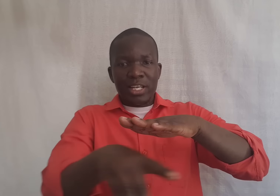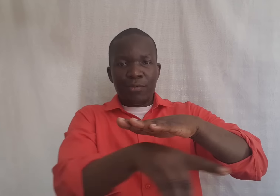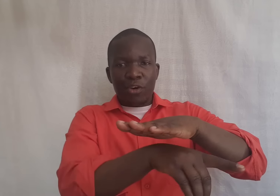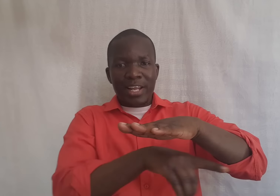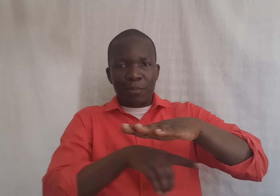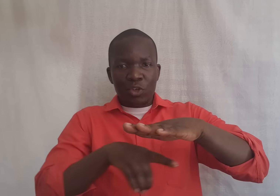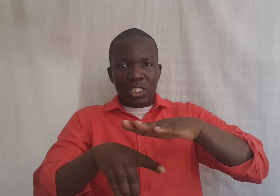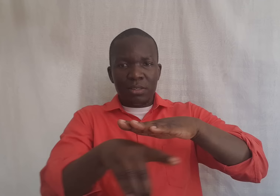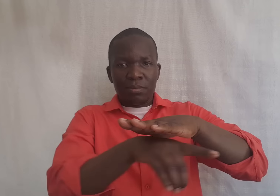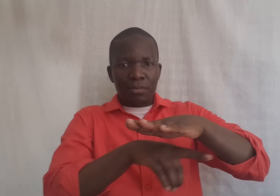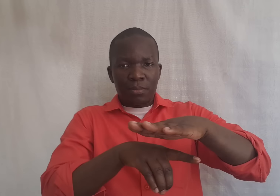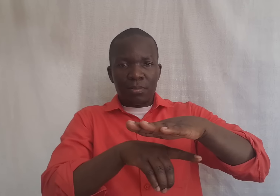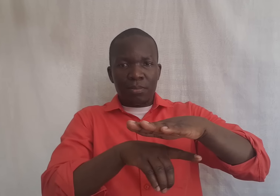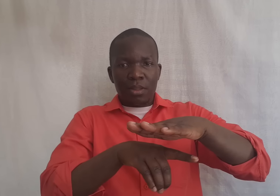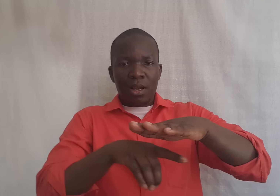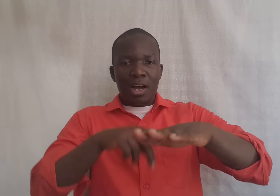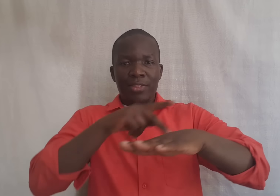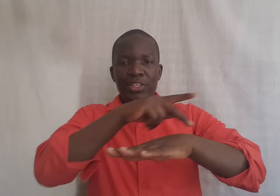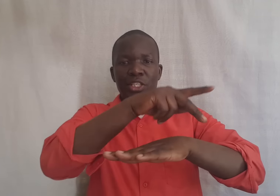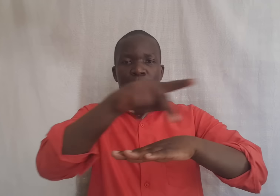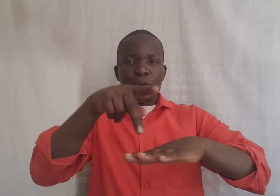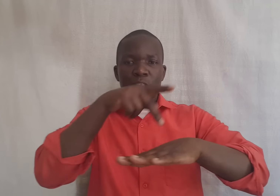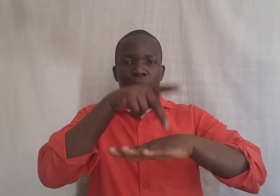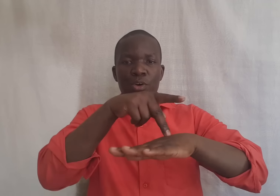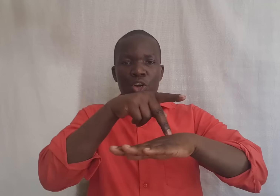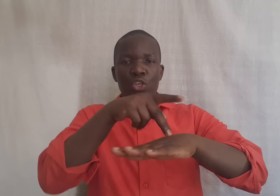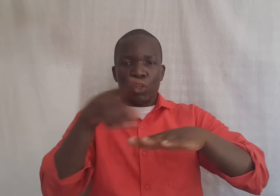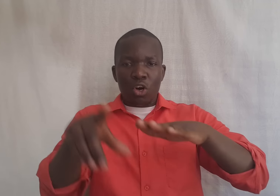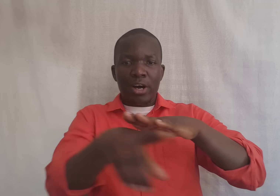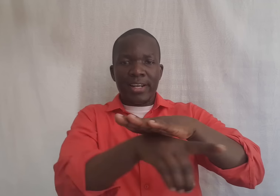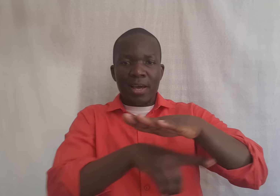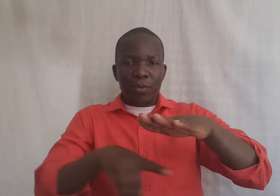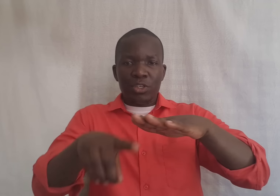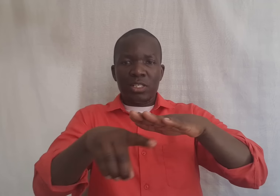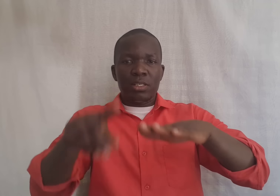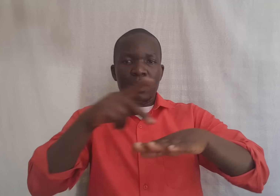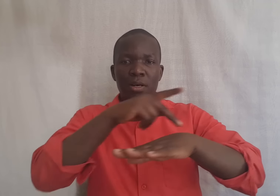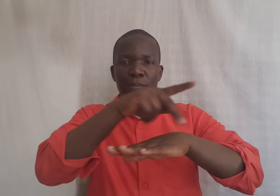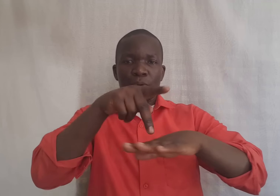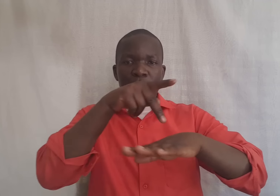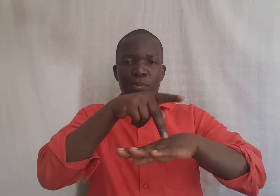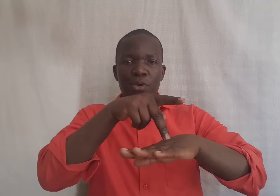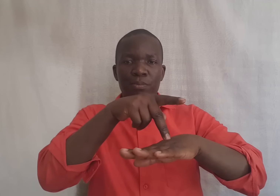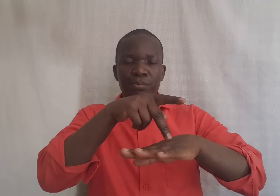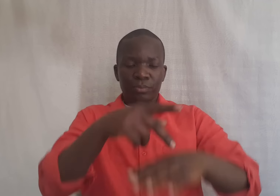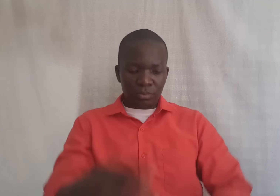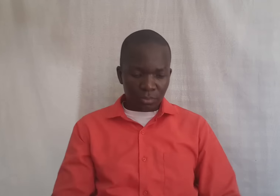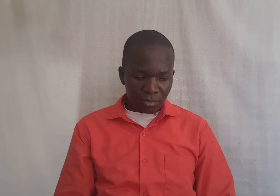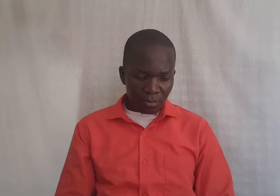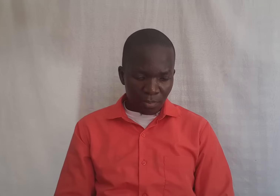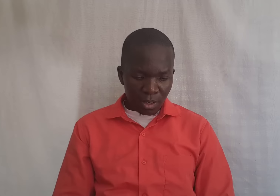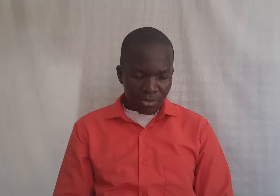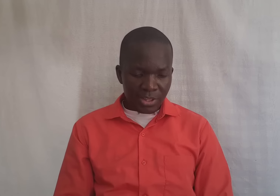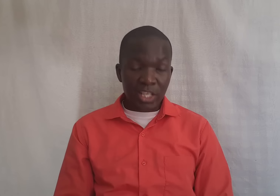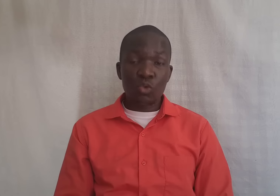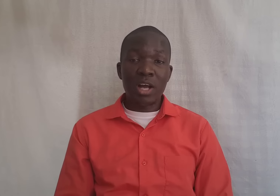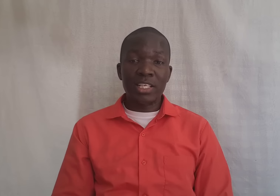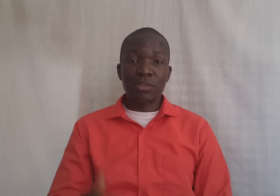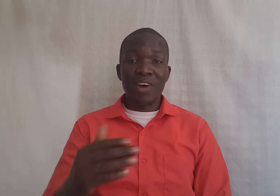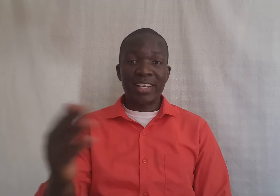for deputy, and this is principal. So deputy principal. The next one is